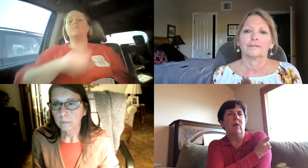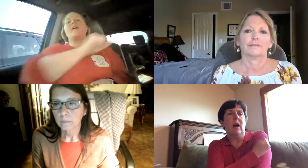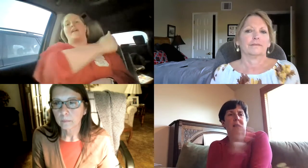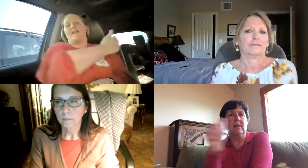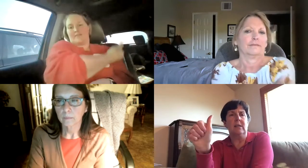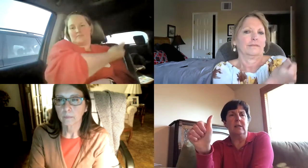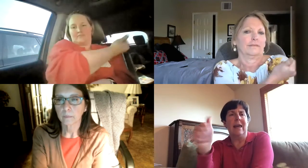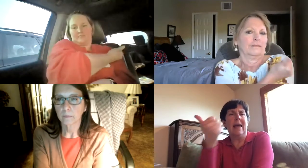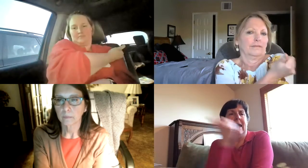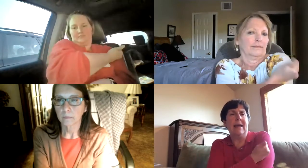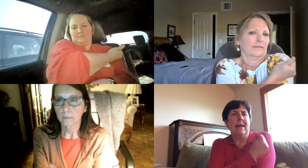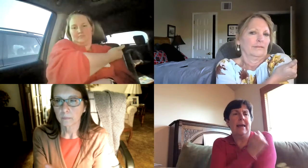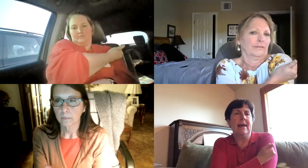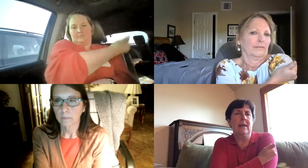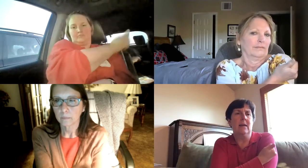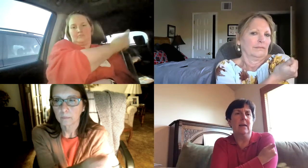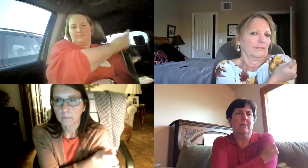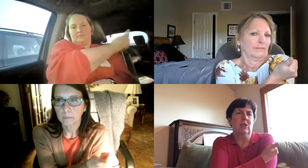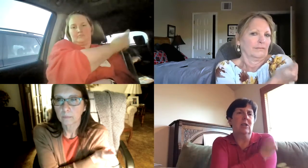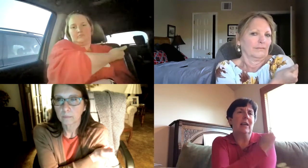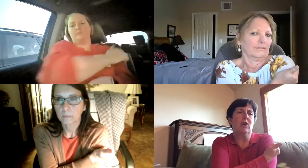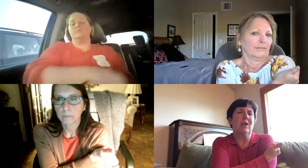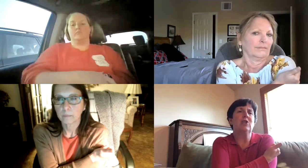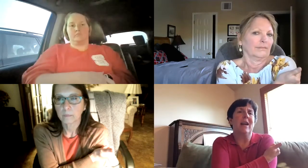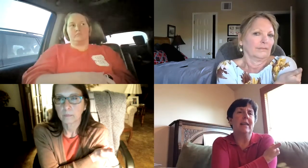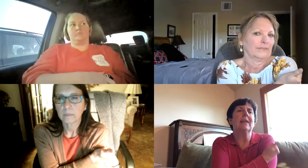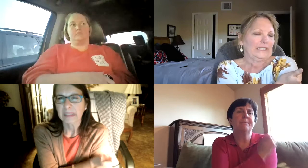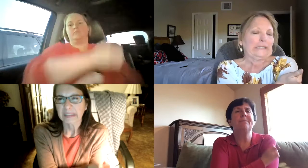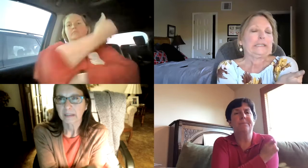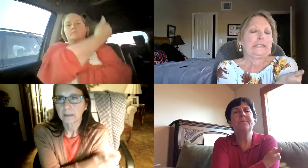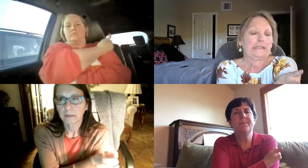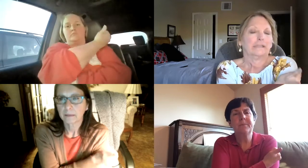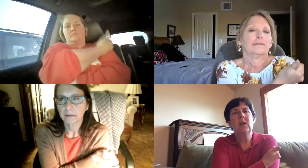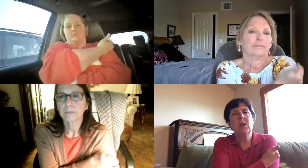for drugs is an A, and it's just like you're injecting.